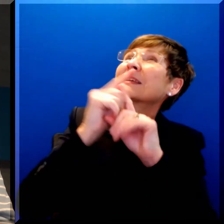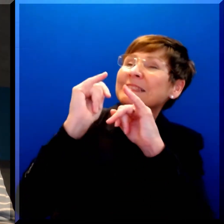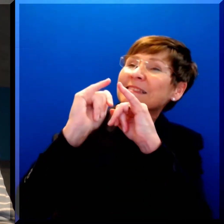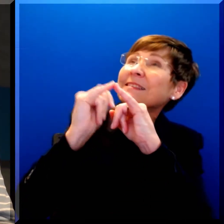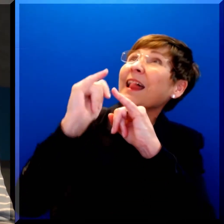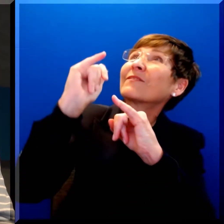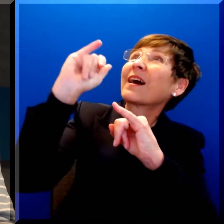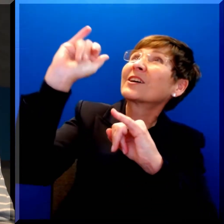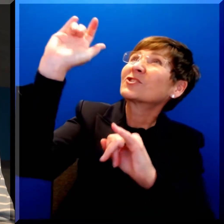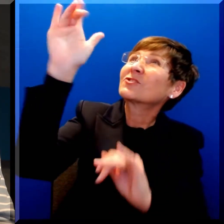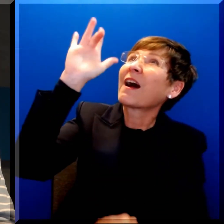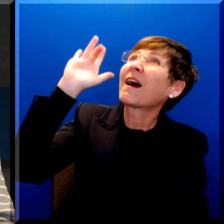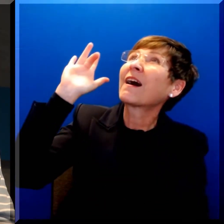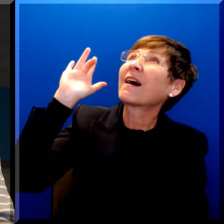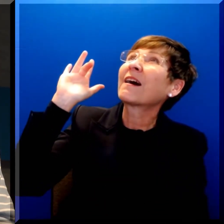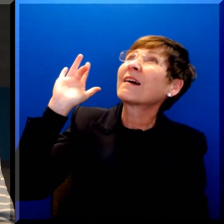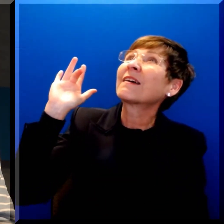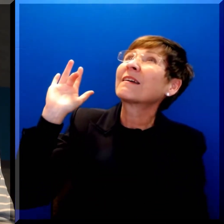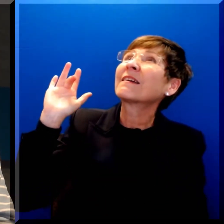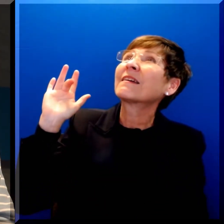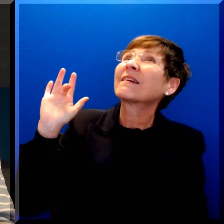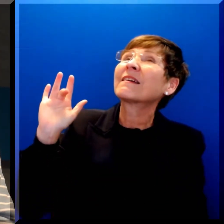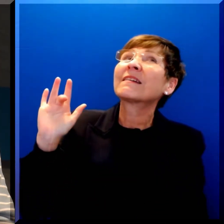in the evening air.